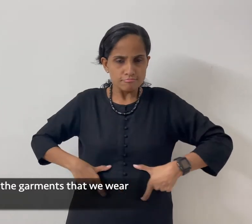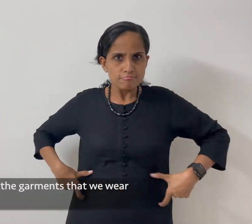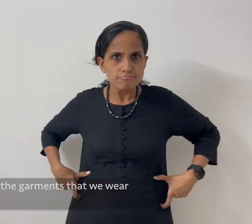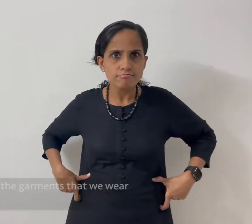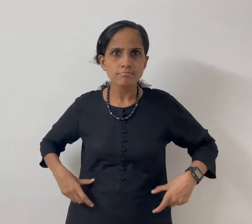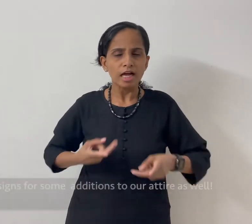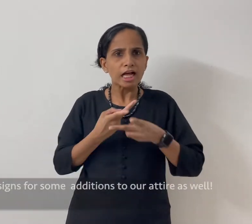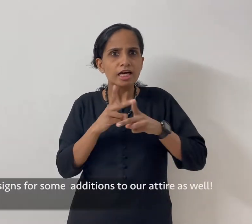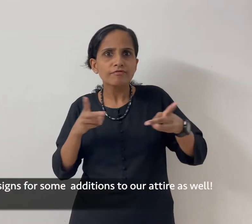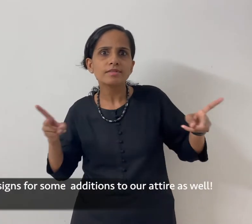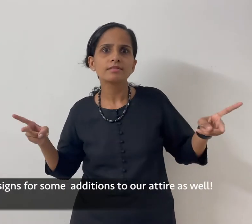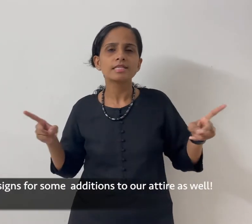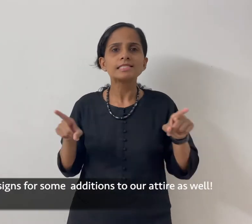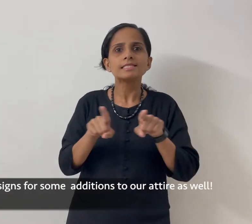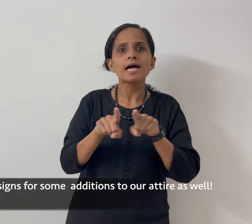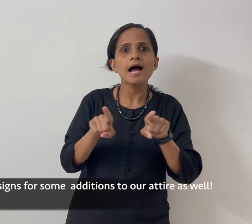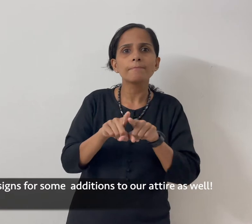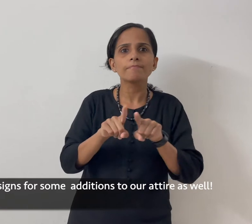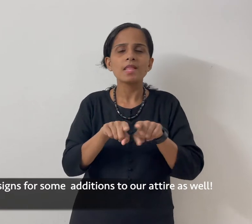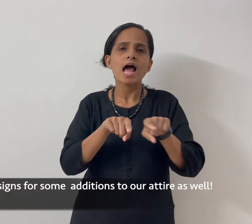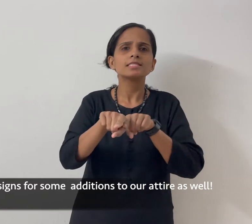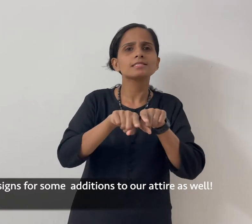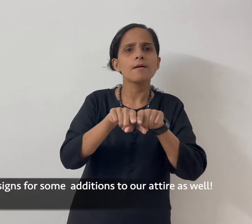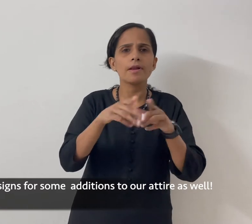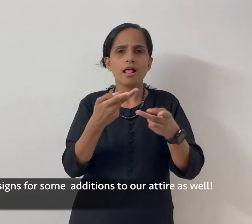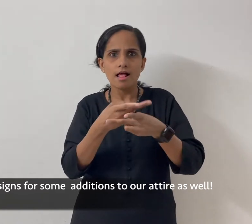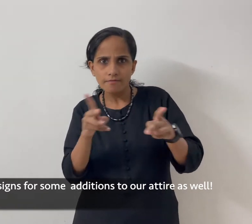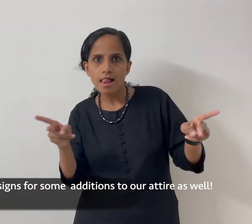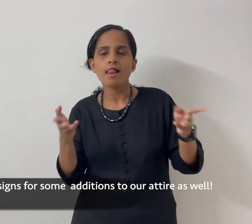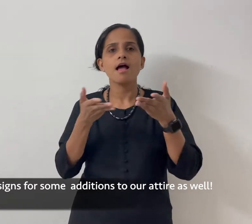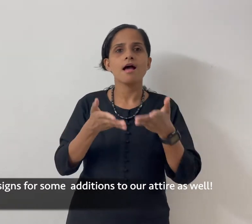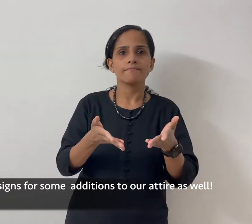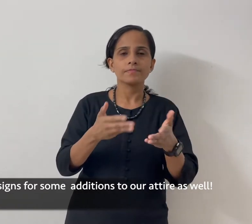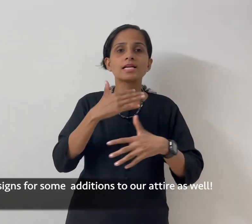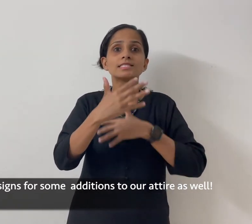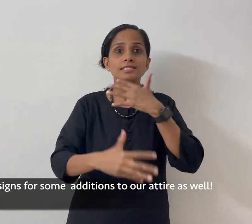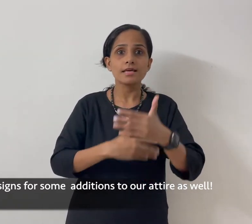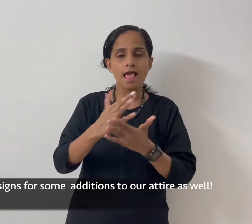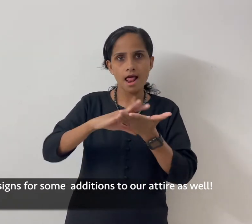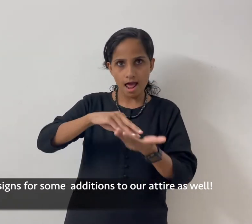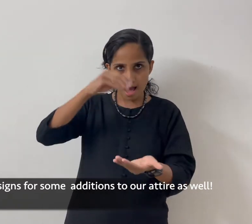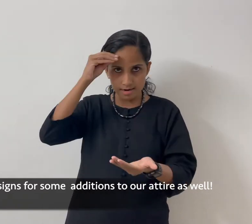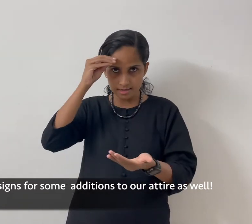So, we will learn new signs for some additions to our attire as well.